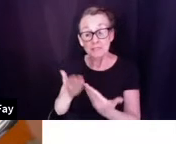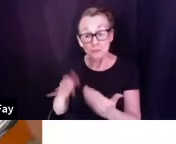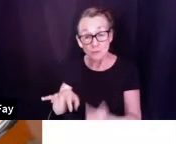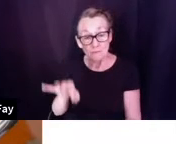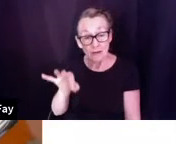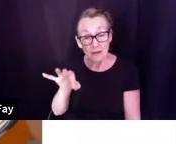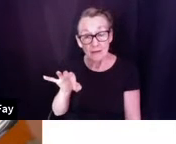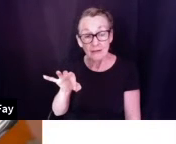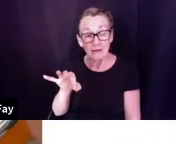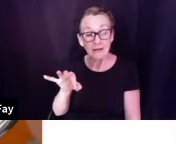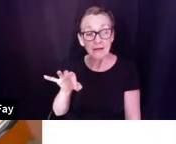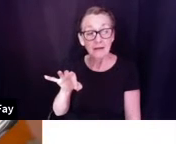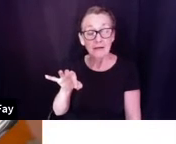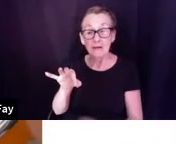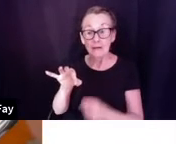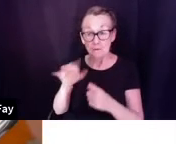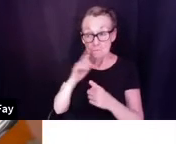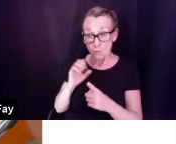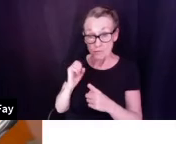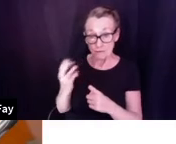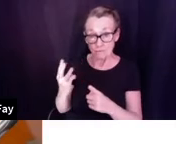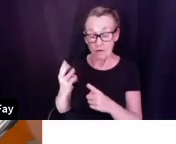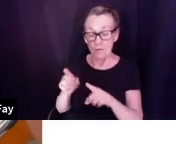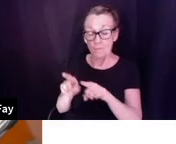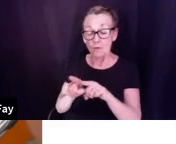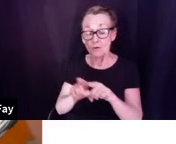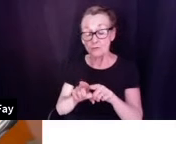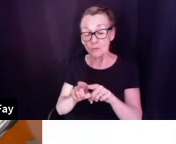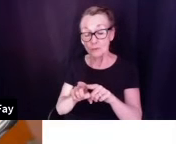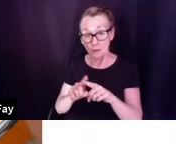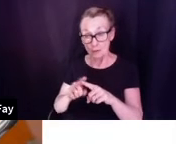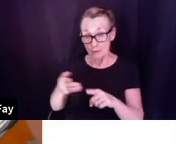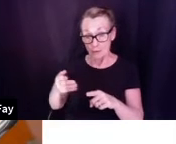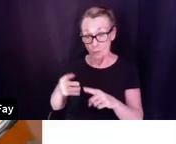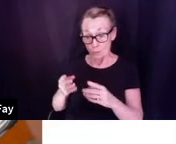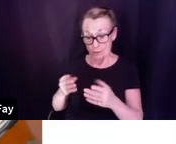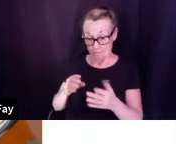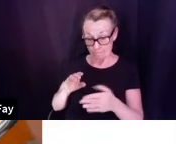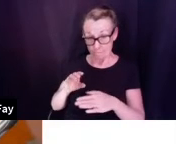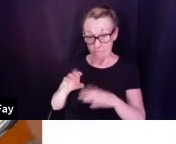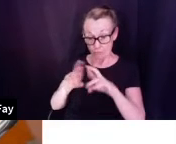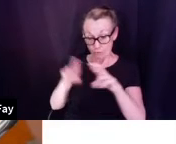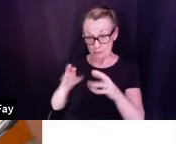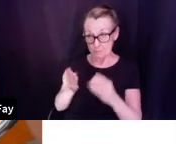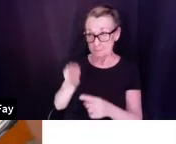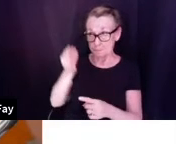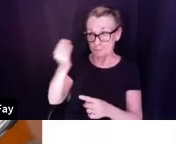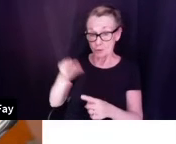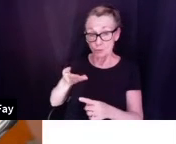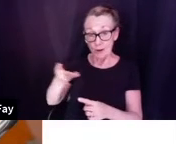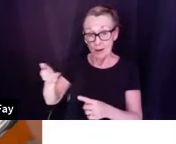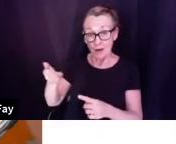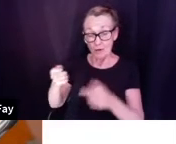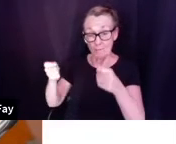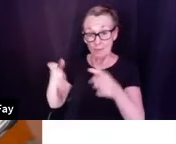that for the software, but also when hiring managers, when it gets to a hiring manager and recruiter, when they're looking through it,